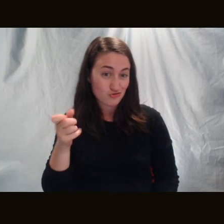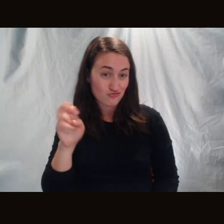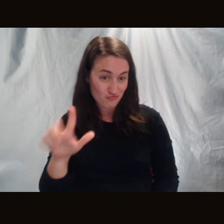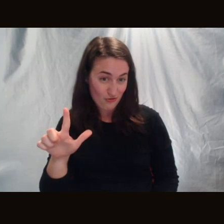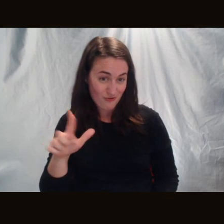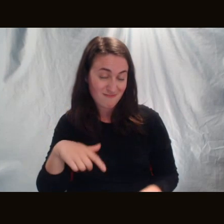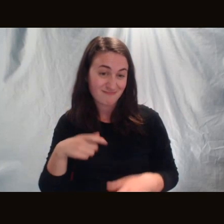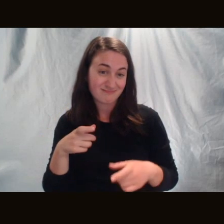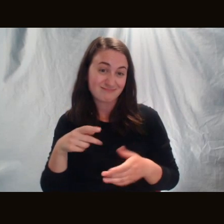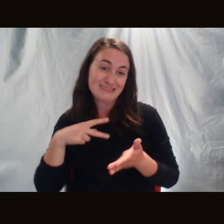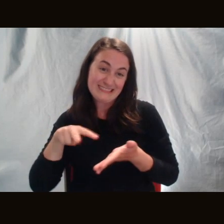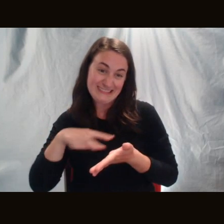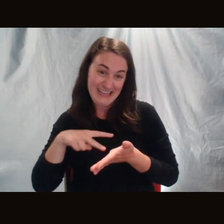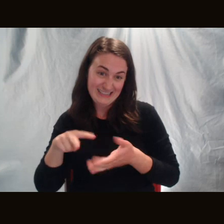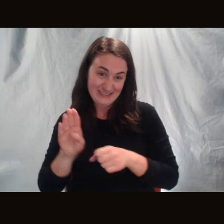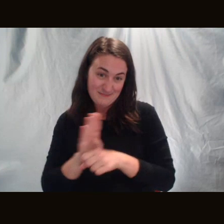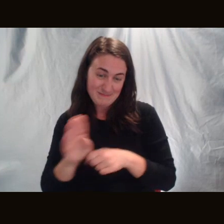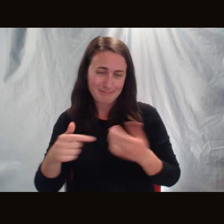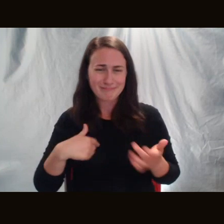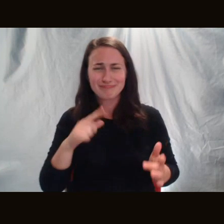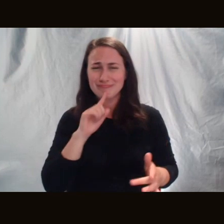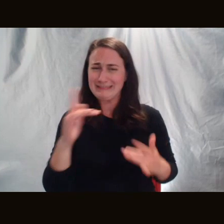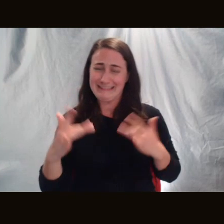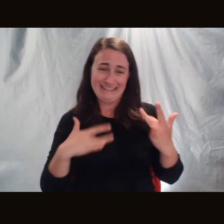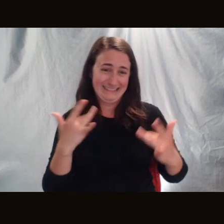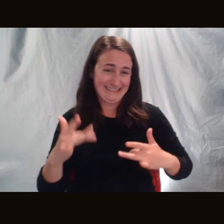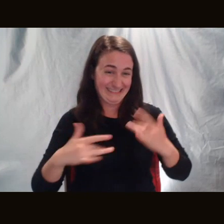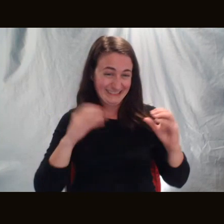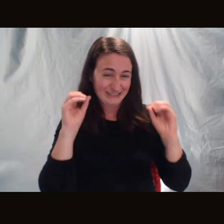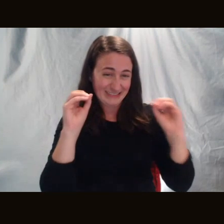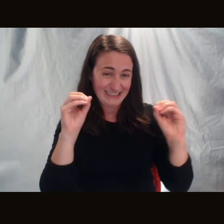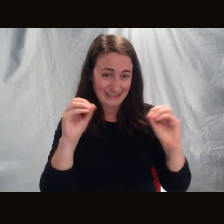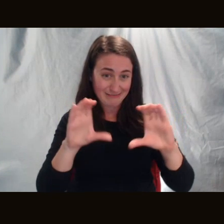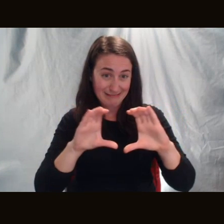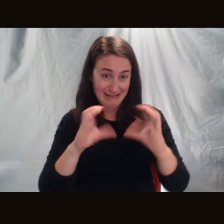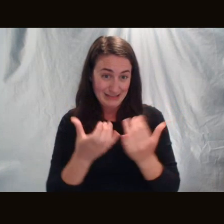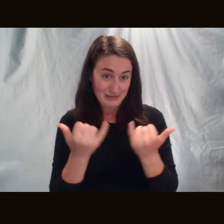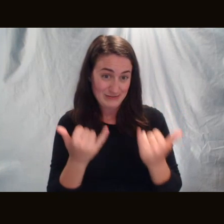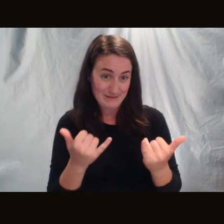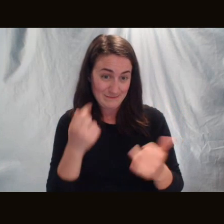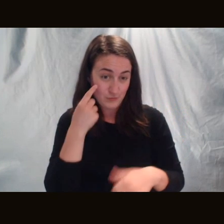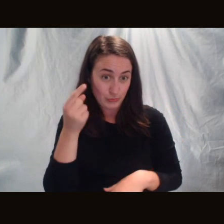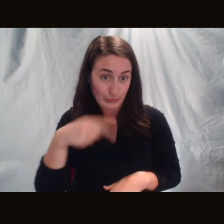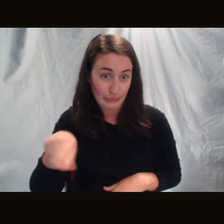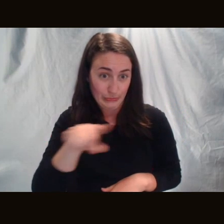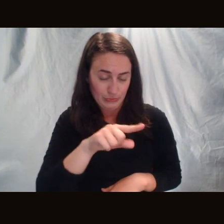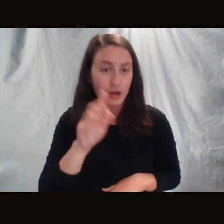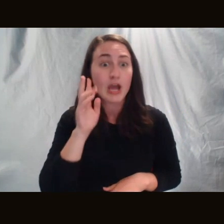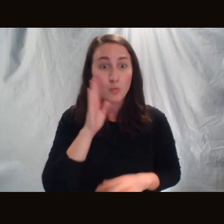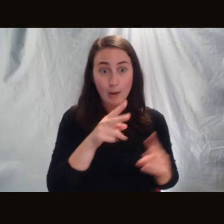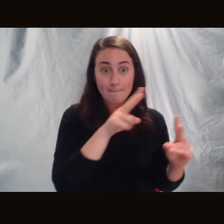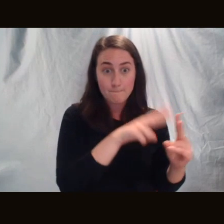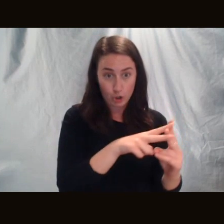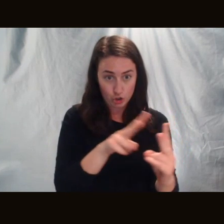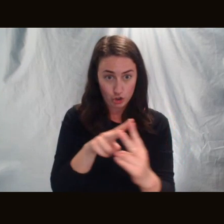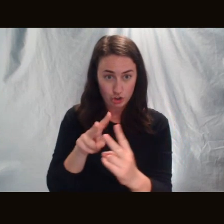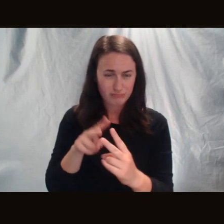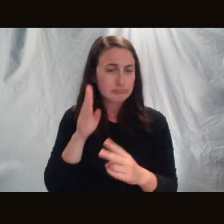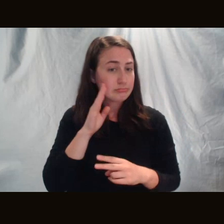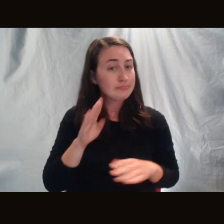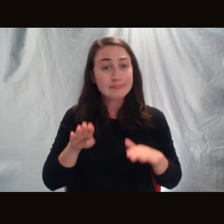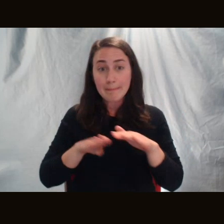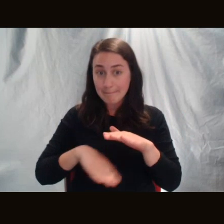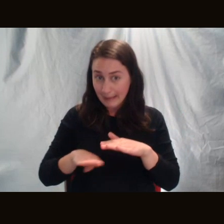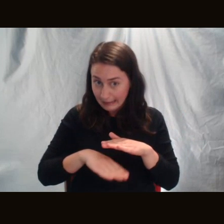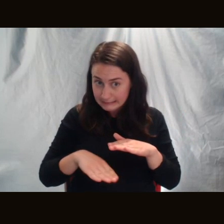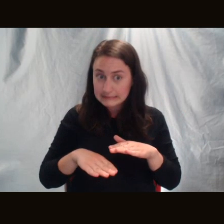we're very excited to teach this salsa class for you guys. And it's going to be partnering. We're going to be using the basic steps that